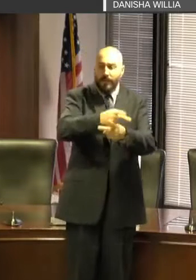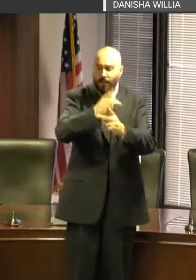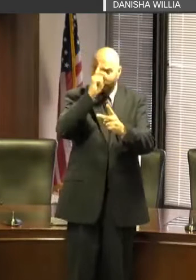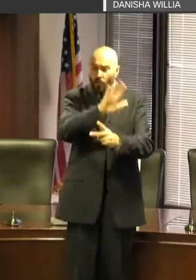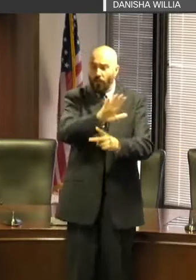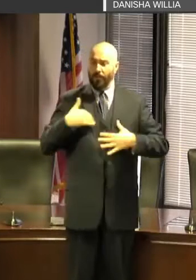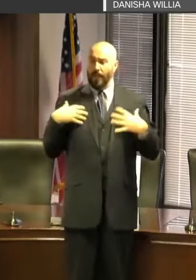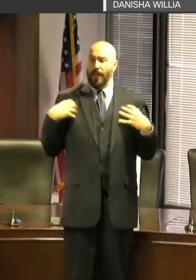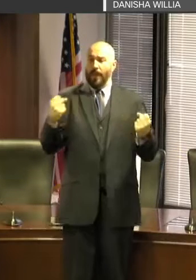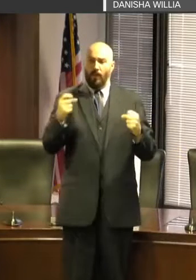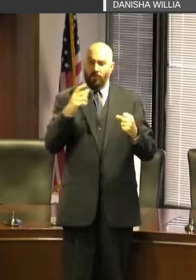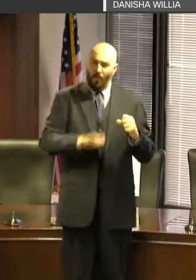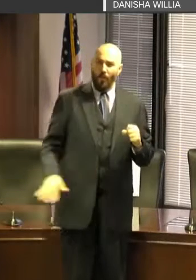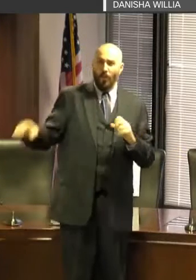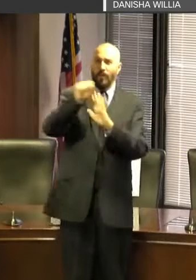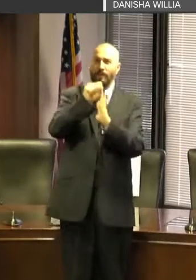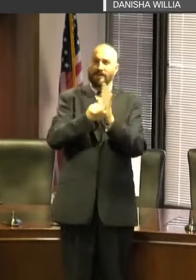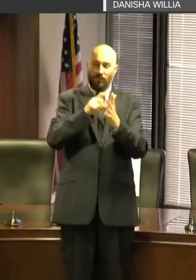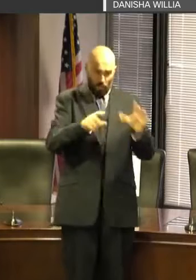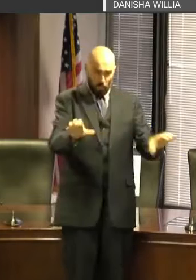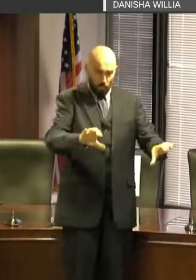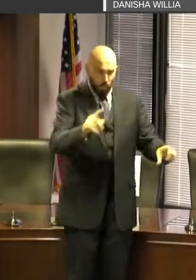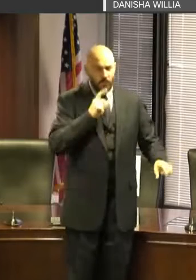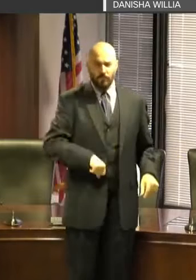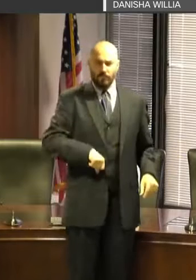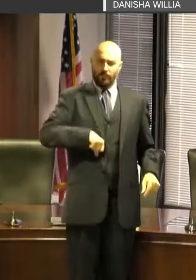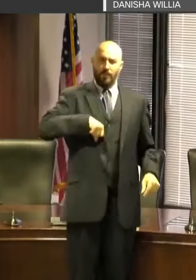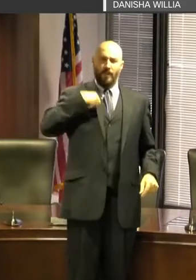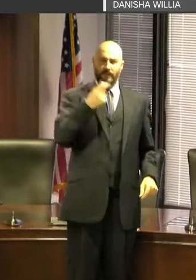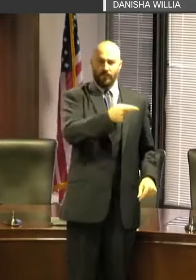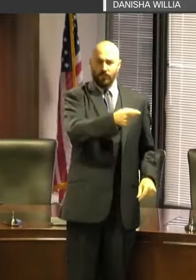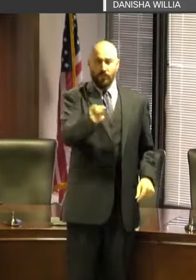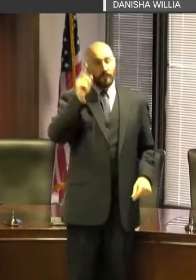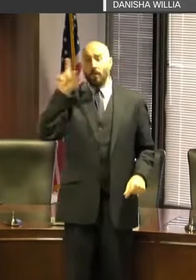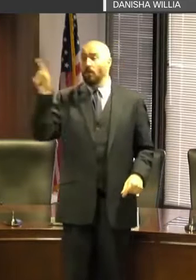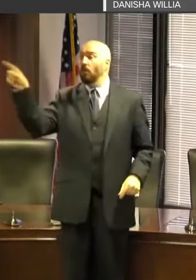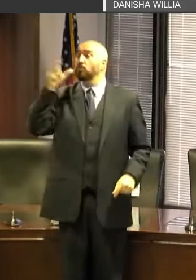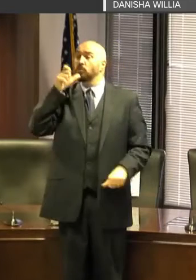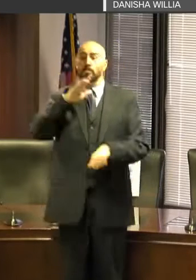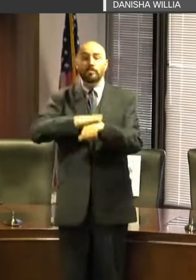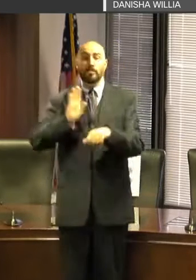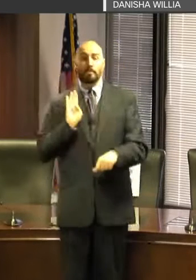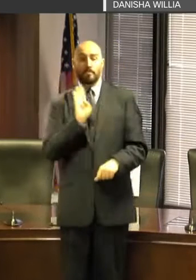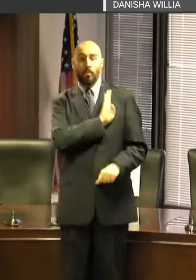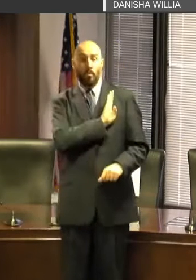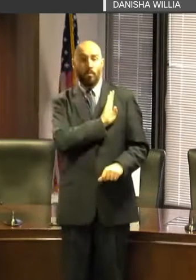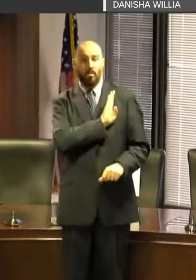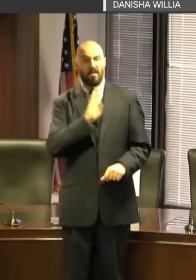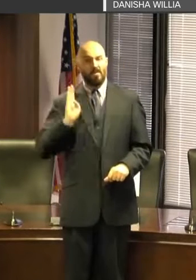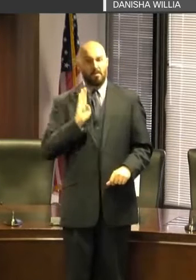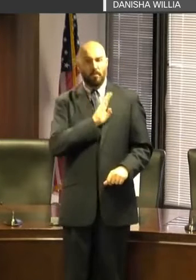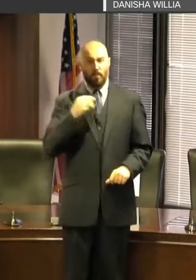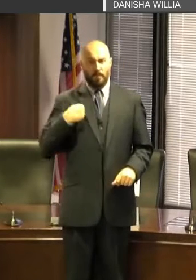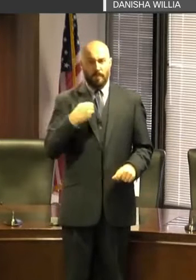And for our board members, I know that when we're doing this remotely, I'm grateful that Chairman Boyd has come in